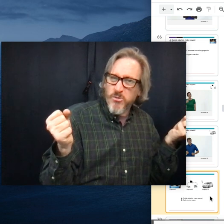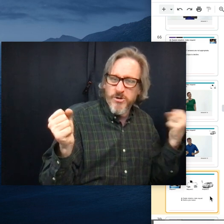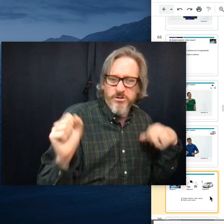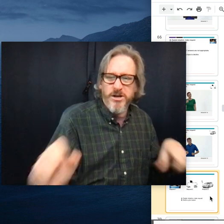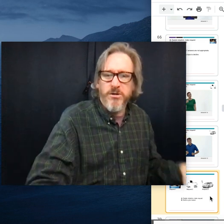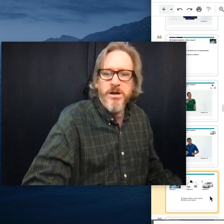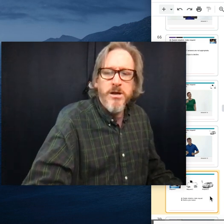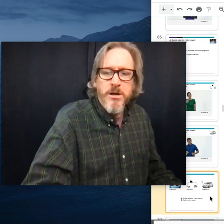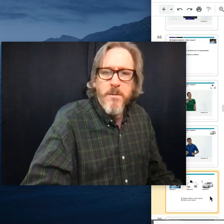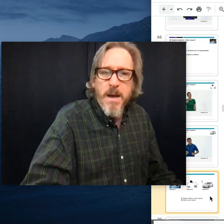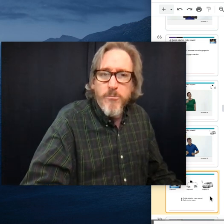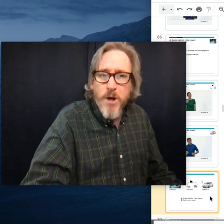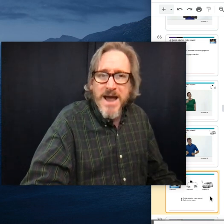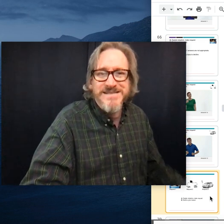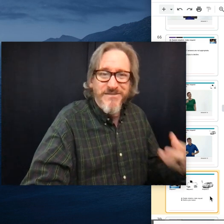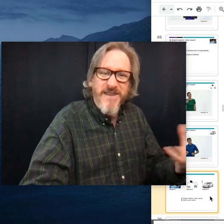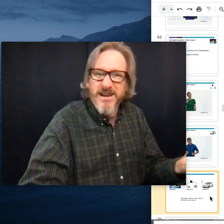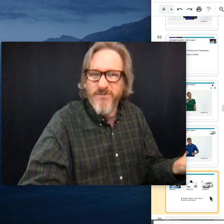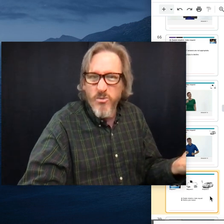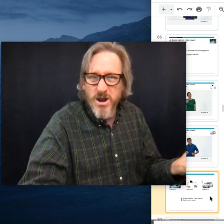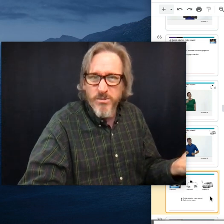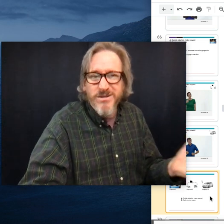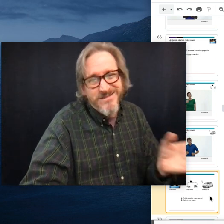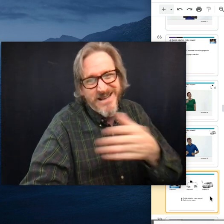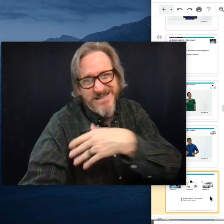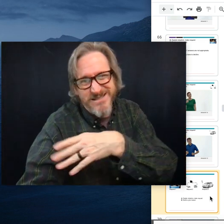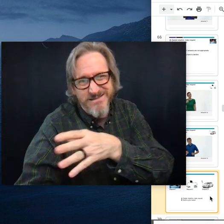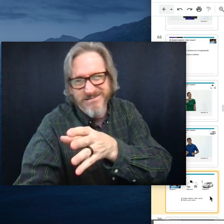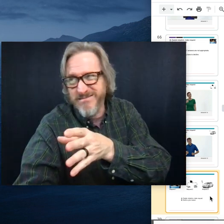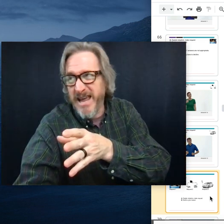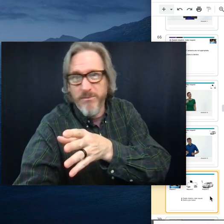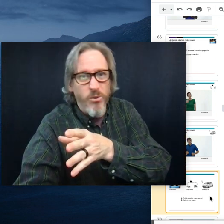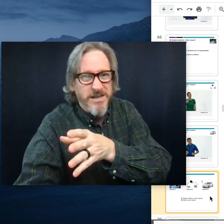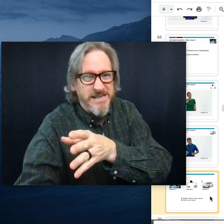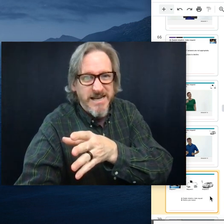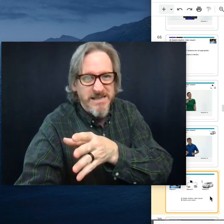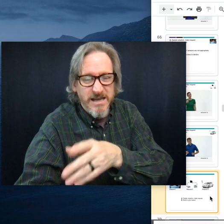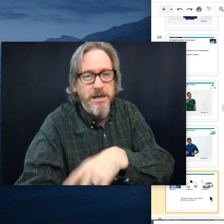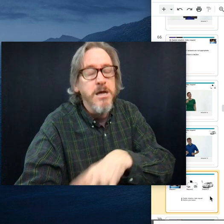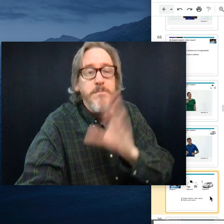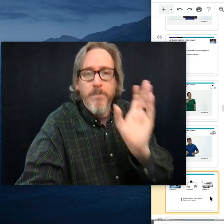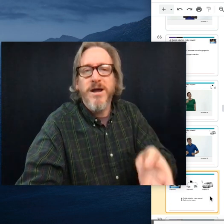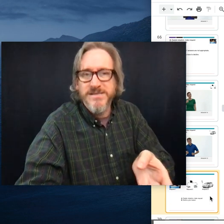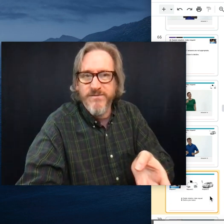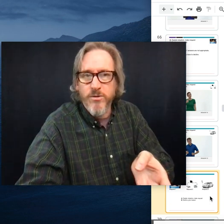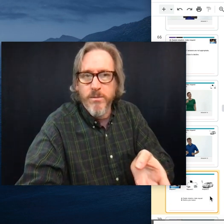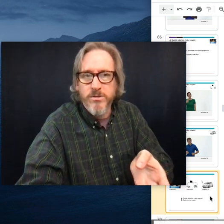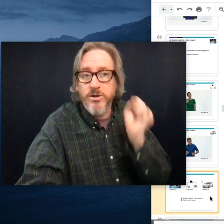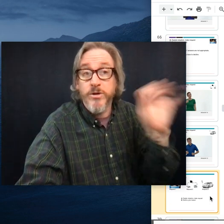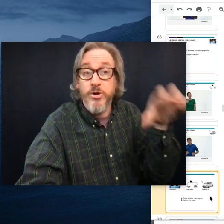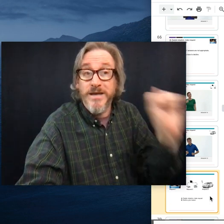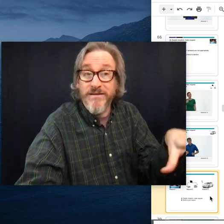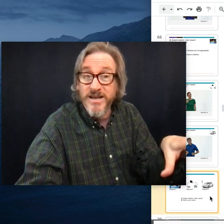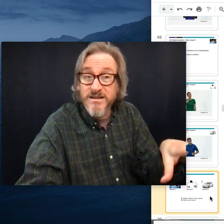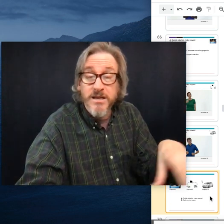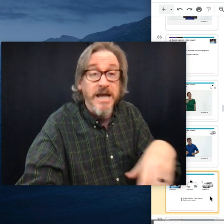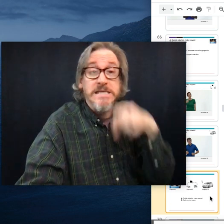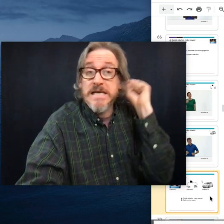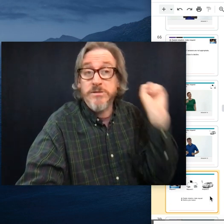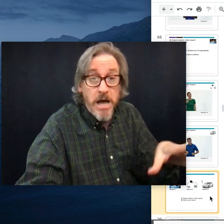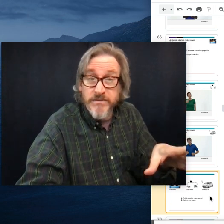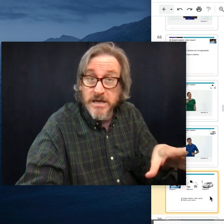This could be, I can't go. I'm not going. I'm not working tomorrow. Sorry. Right. It's always good to